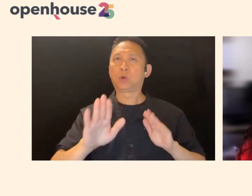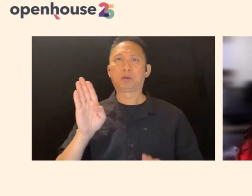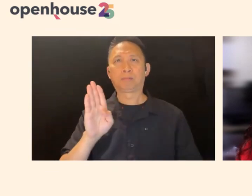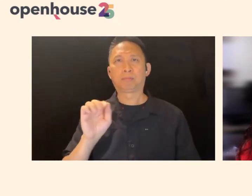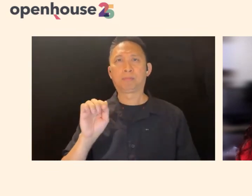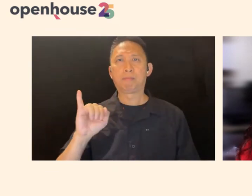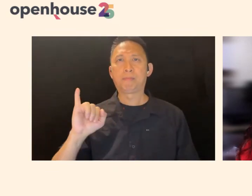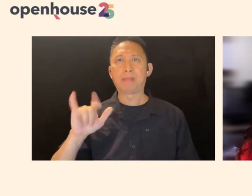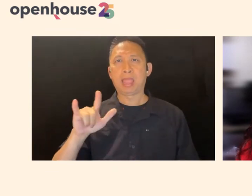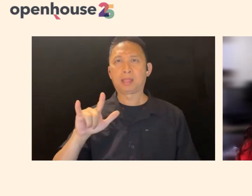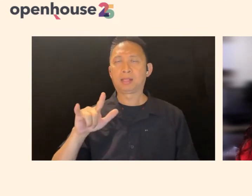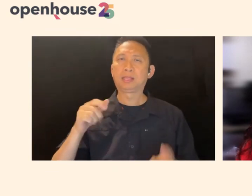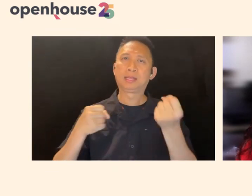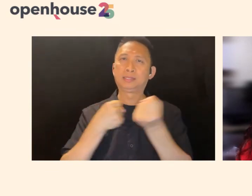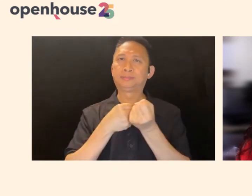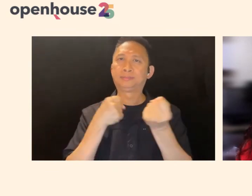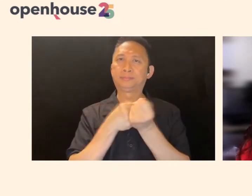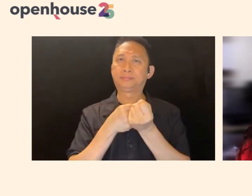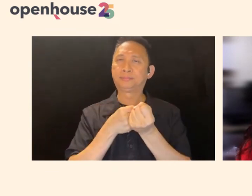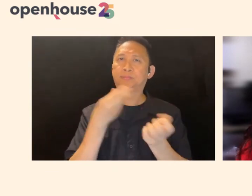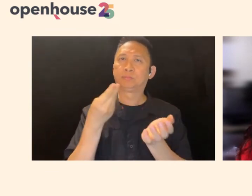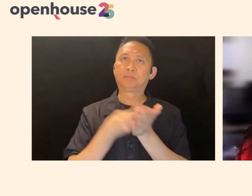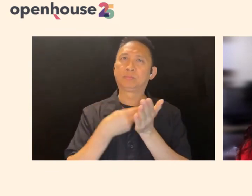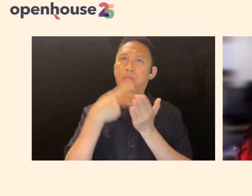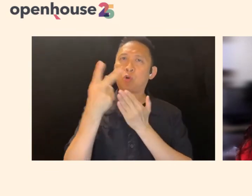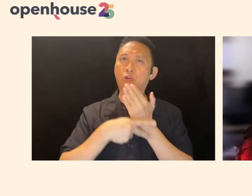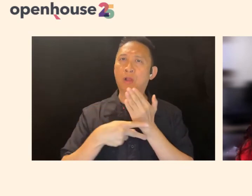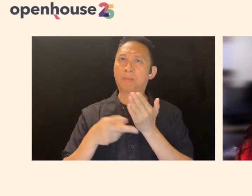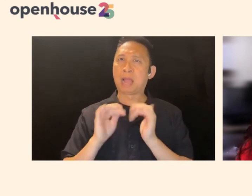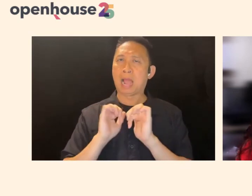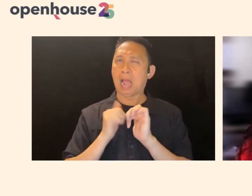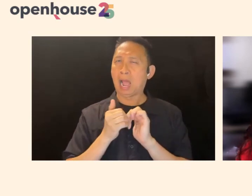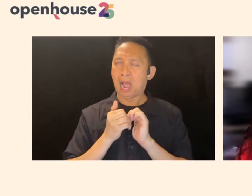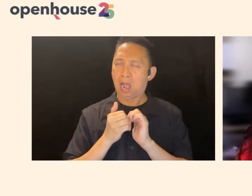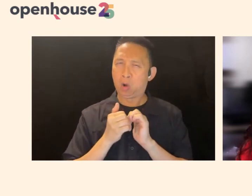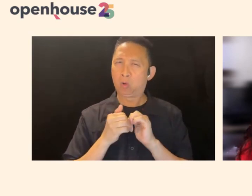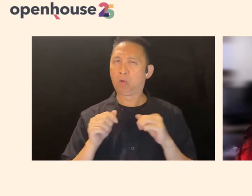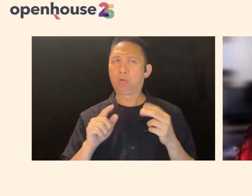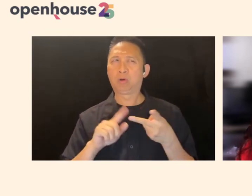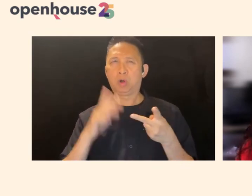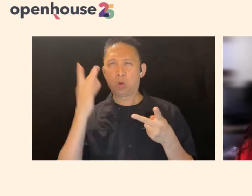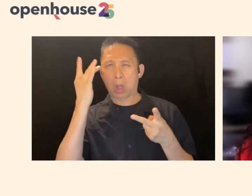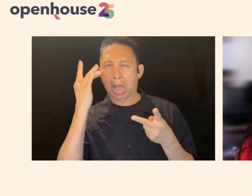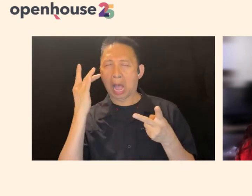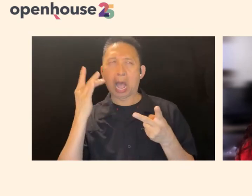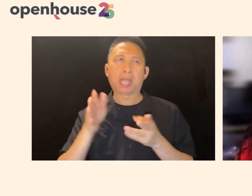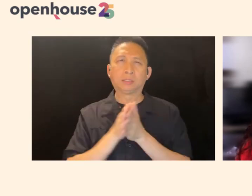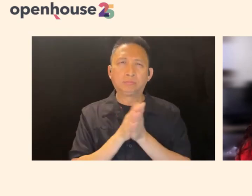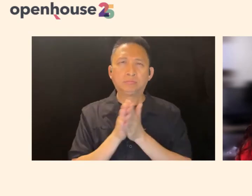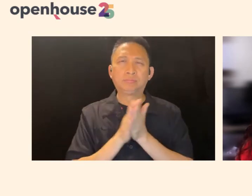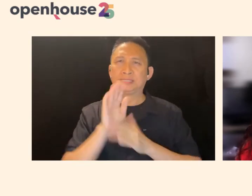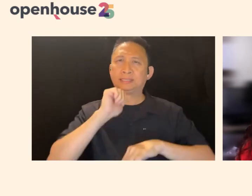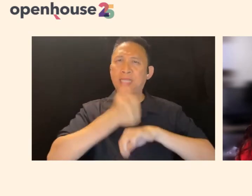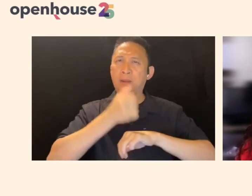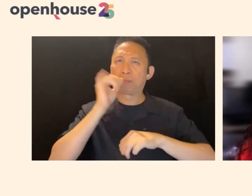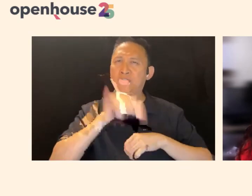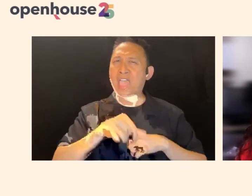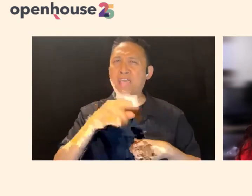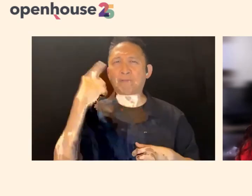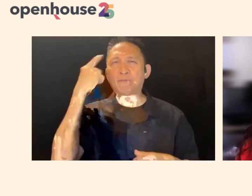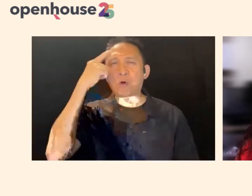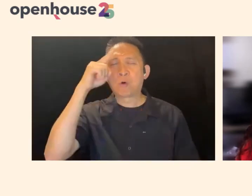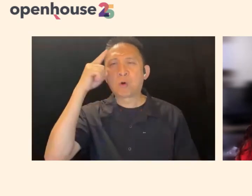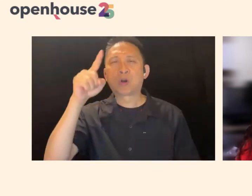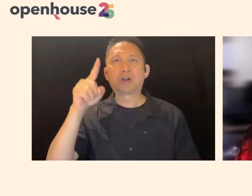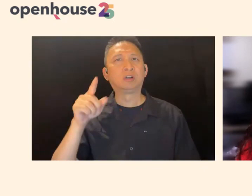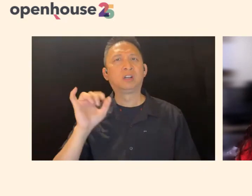how unique that program is, and why it's so important, and what motivated y'all to take this approach, and how it's maybe transformed some